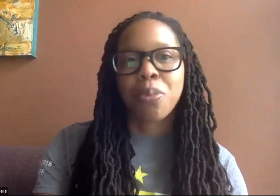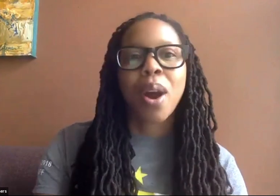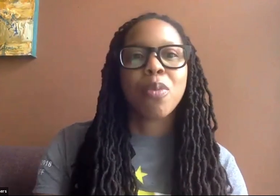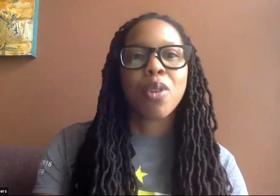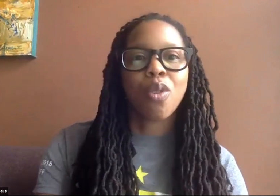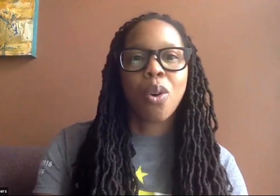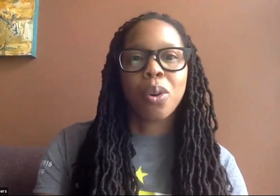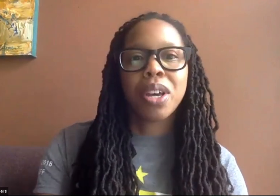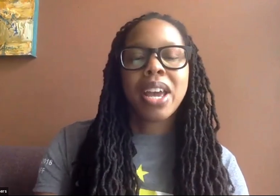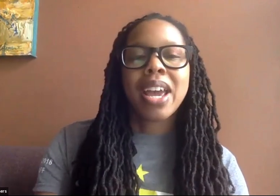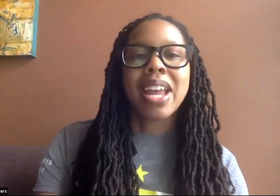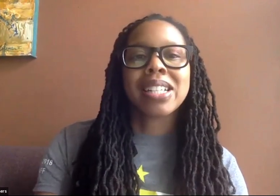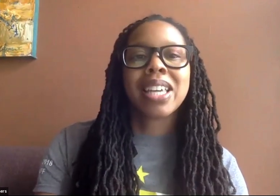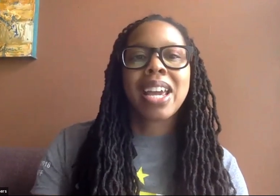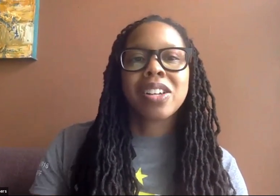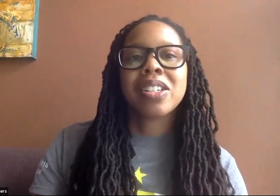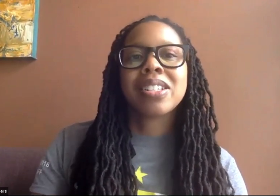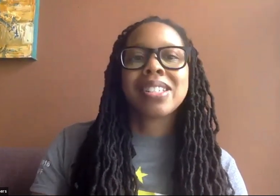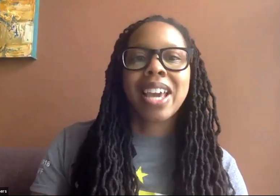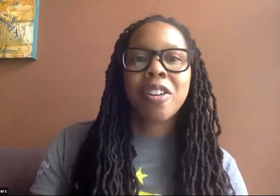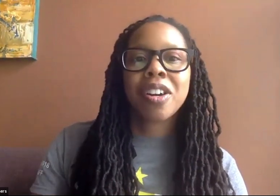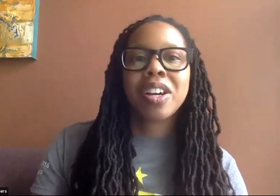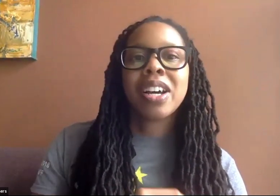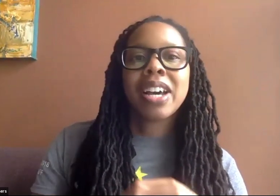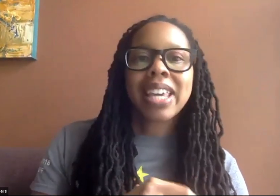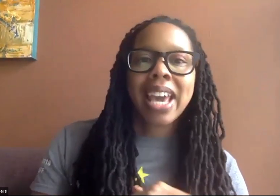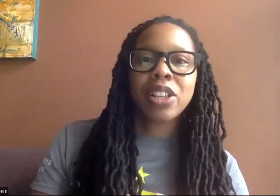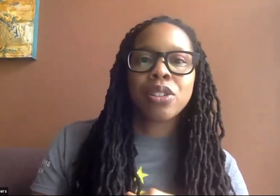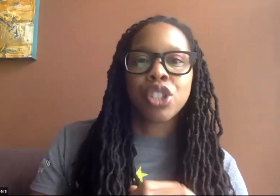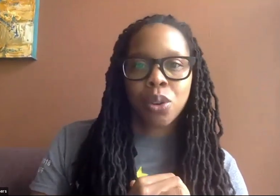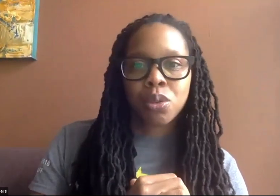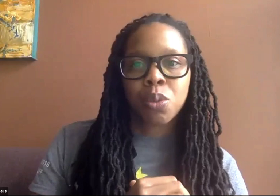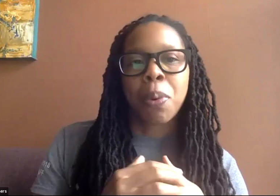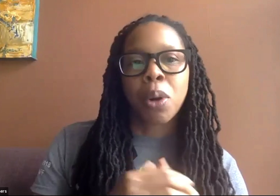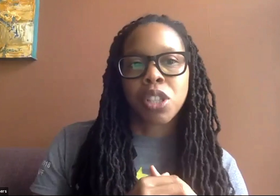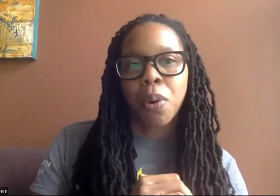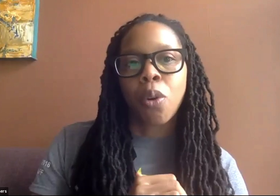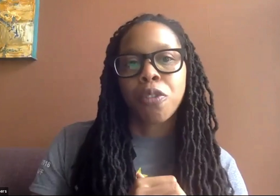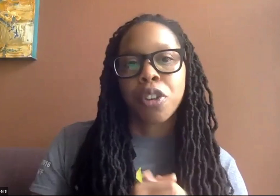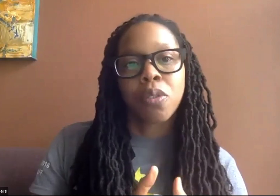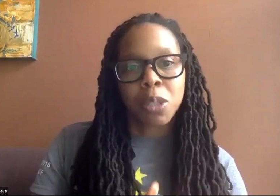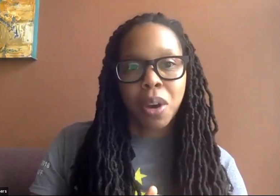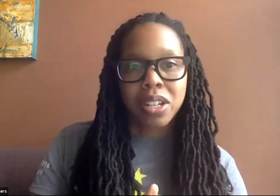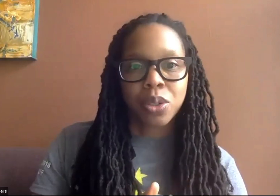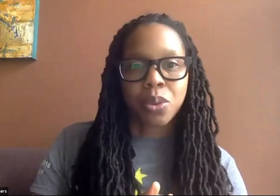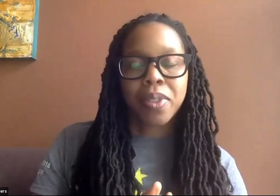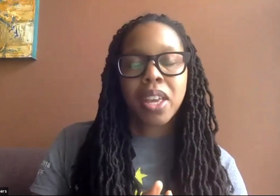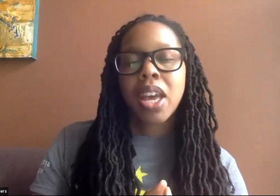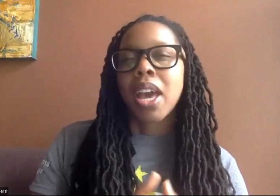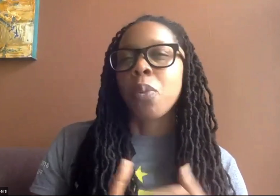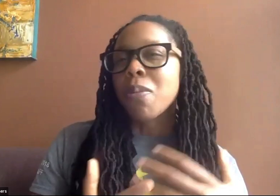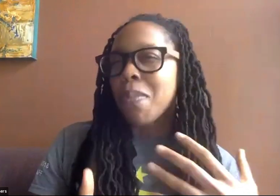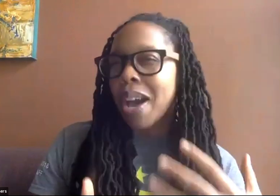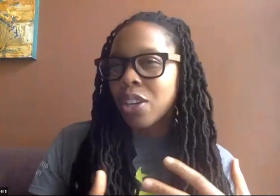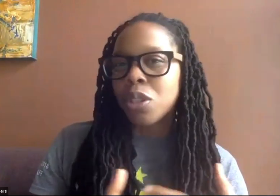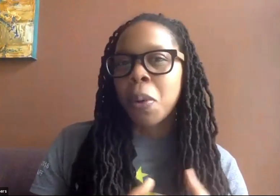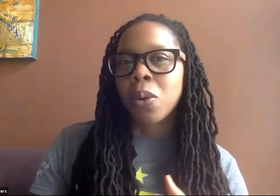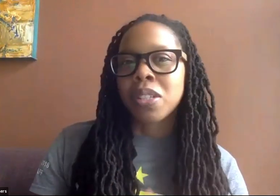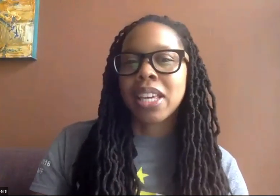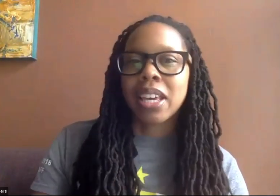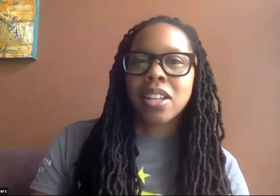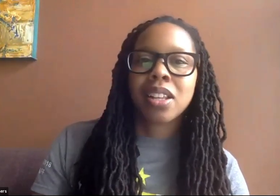pick your primary role. An educator, Sierra Kaler Jones, will post a poll for you to respond to. And we might